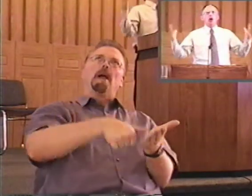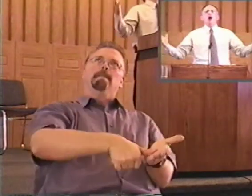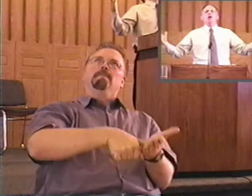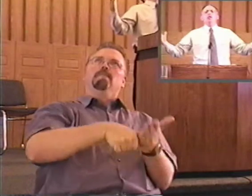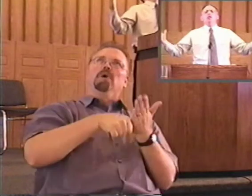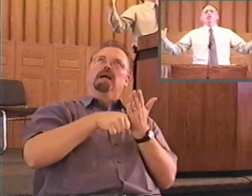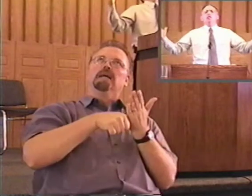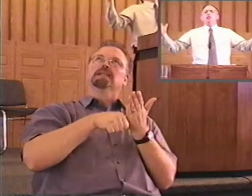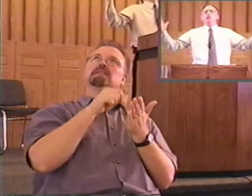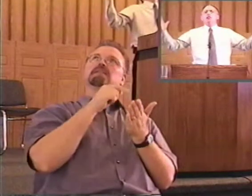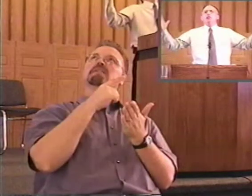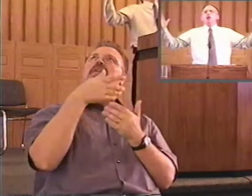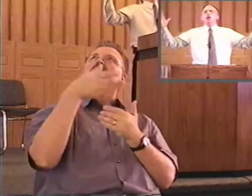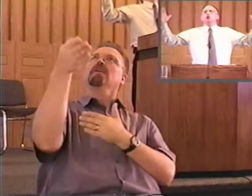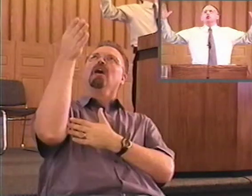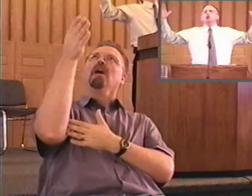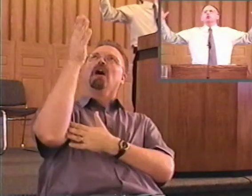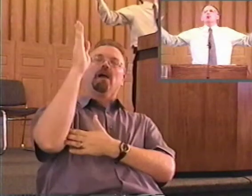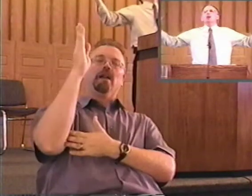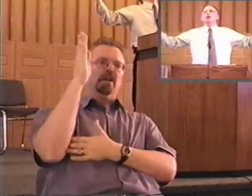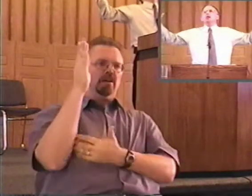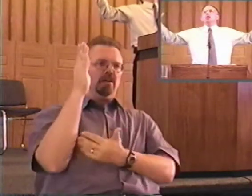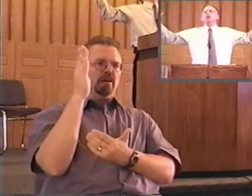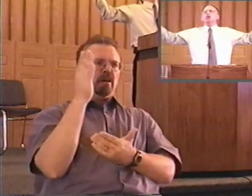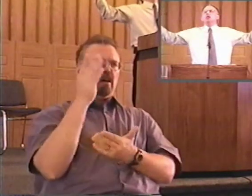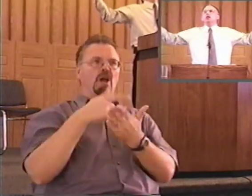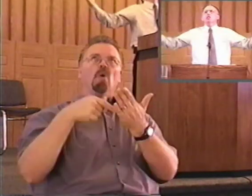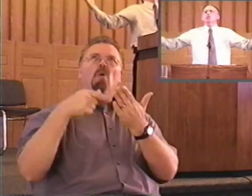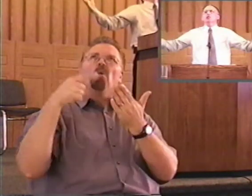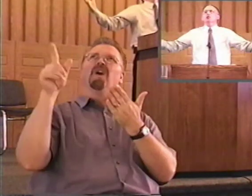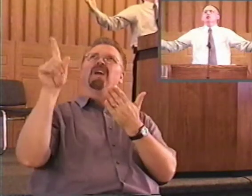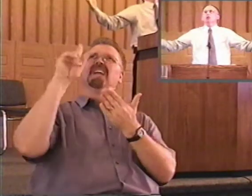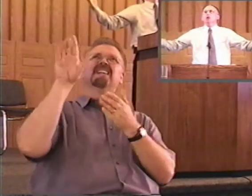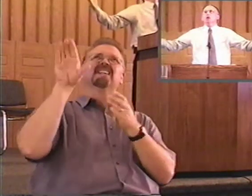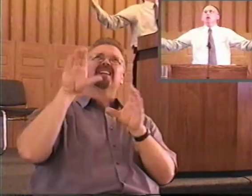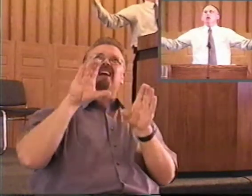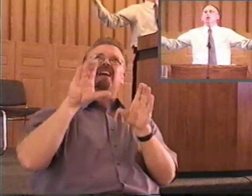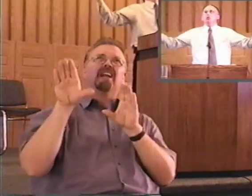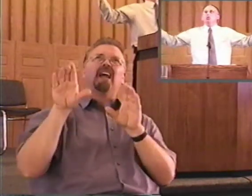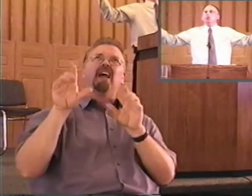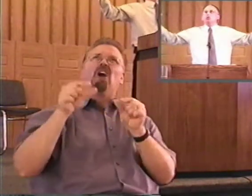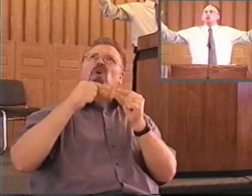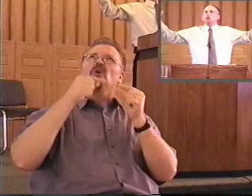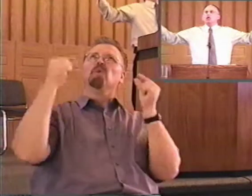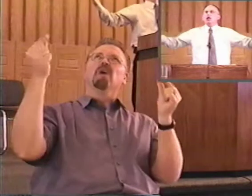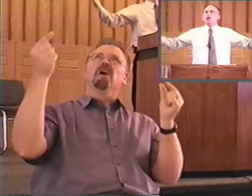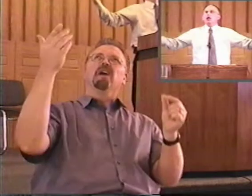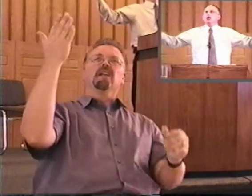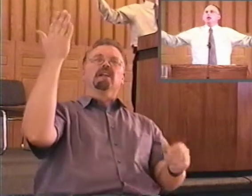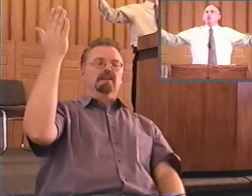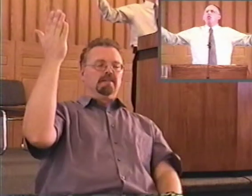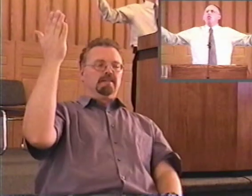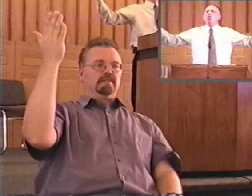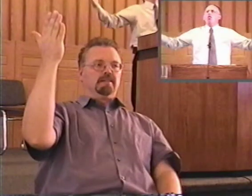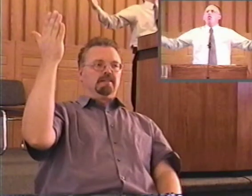with God and how great He is that you stand in